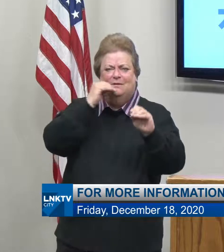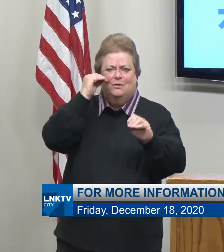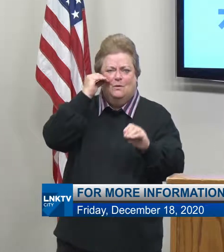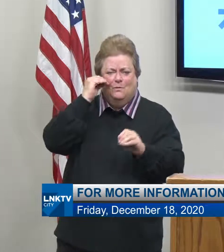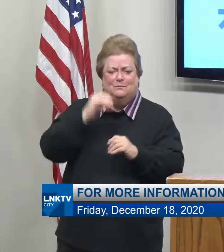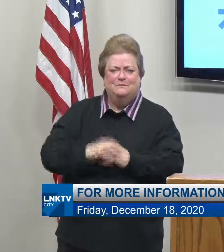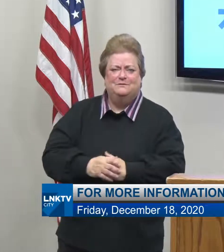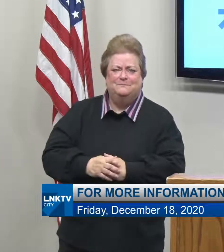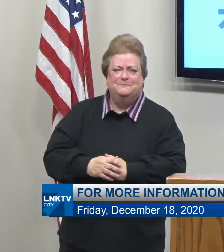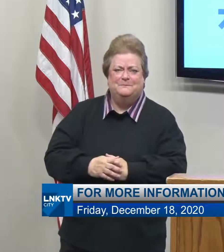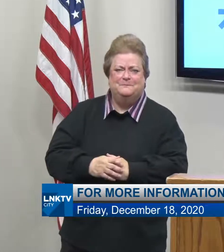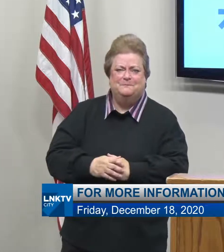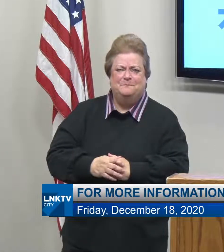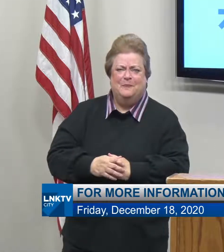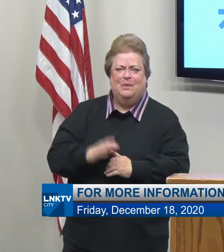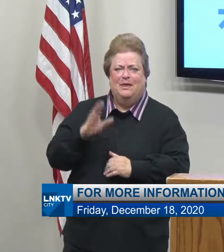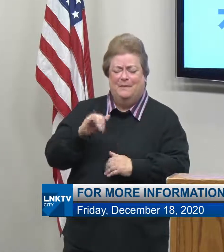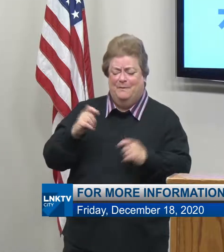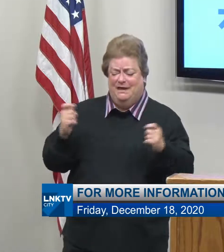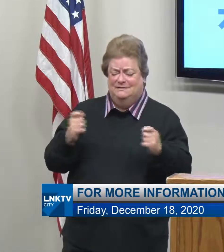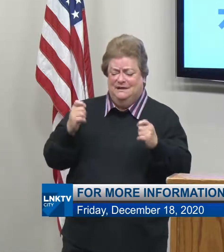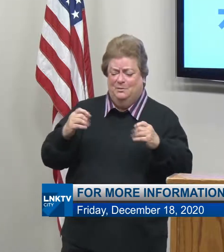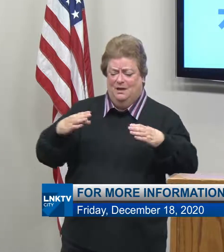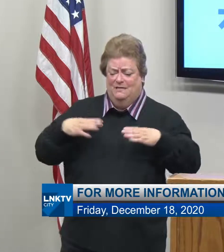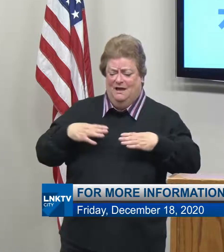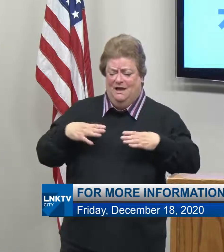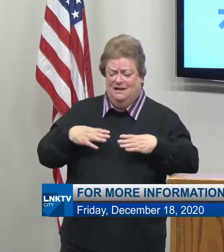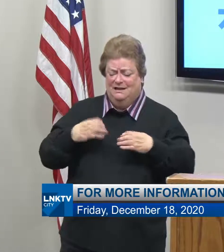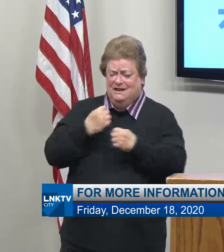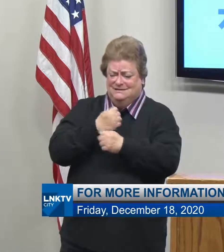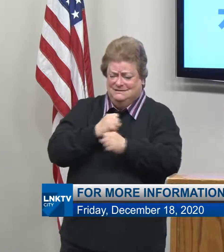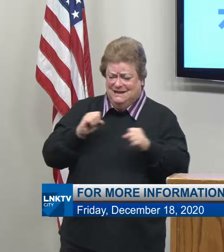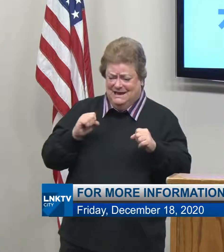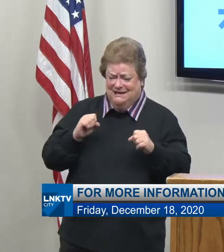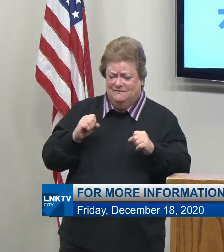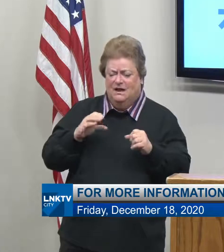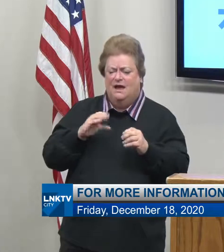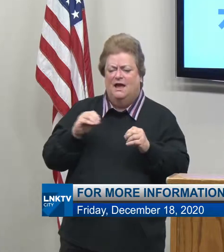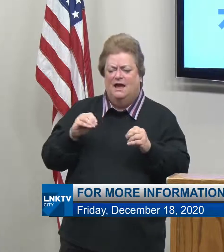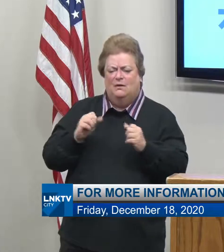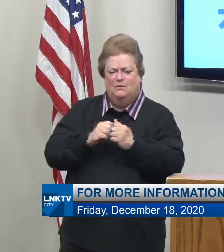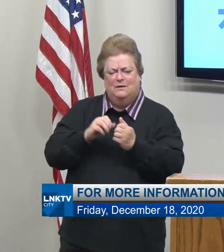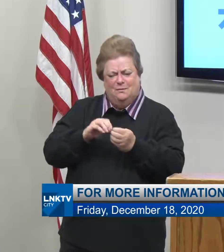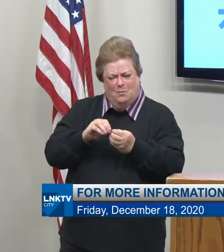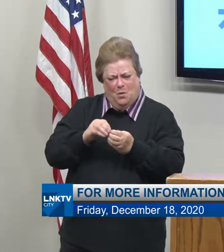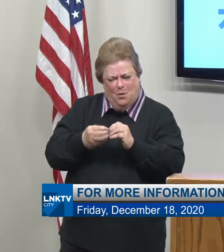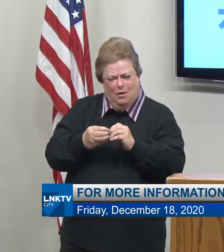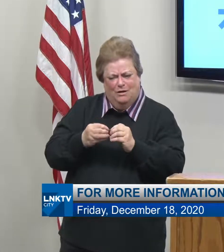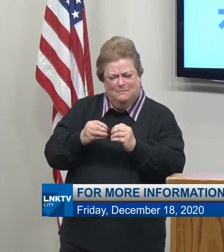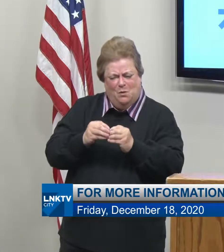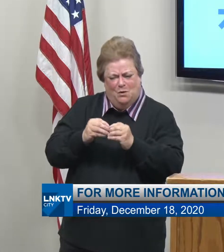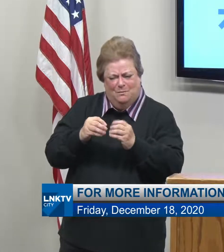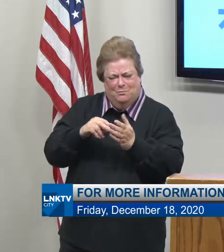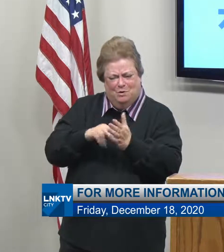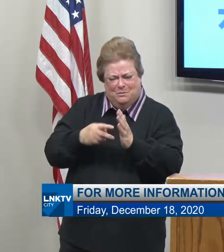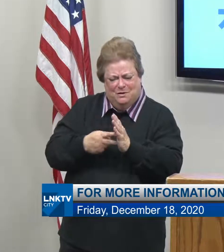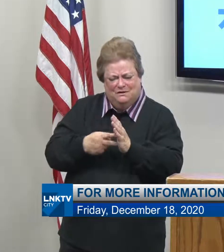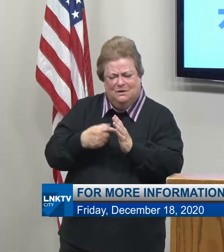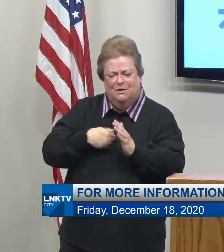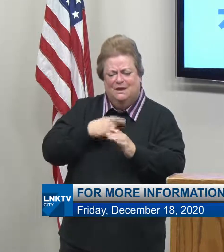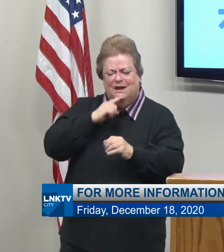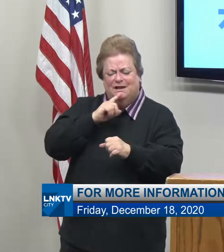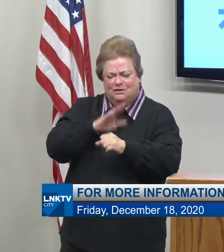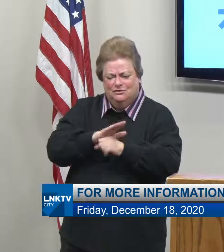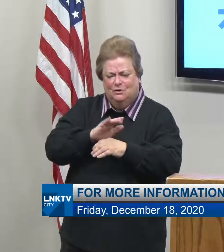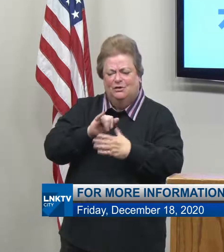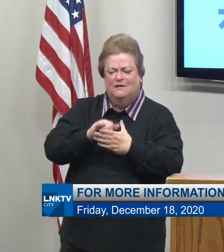home. And by celebrating the holiday season safely and more intentionally this year, we can ensure that all of our loved ones